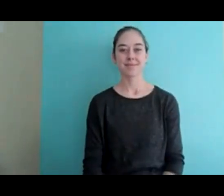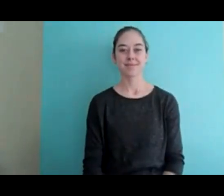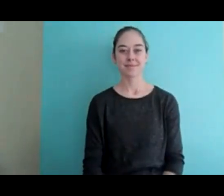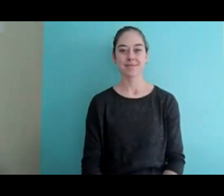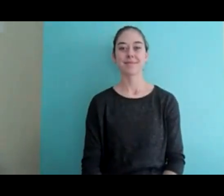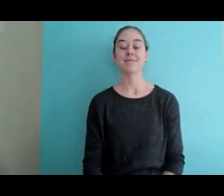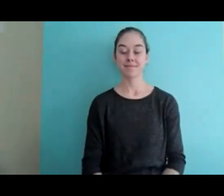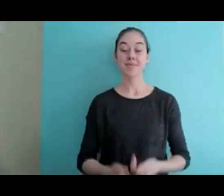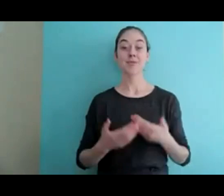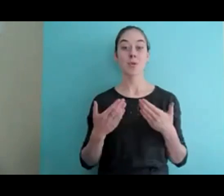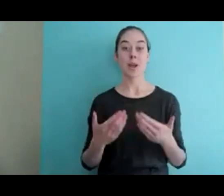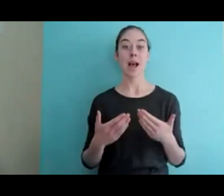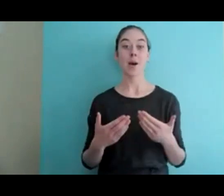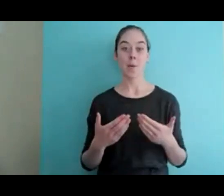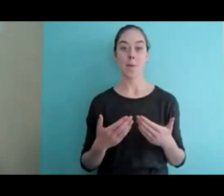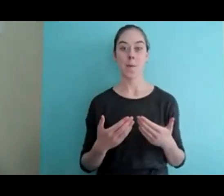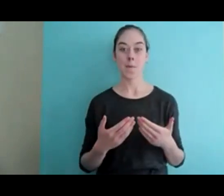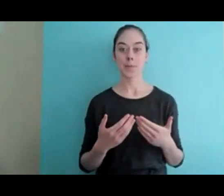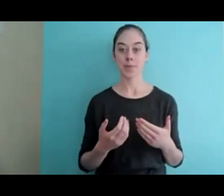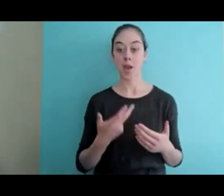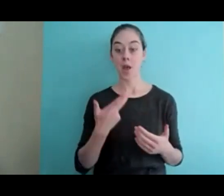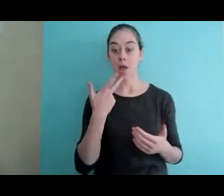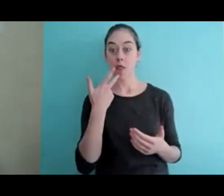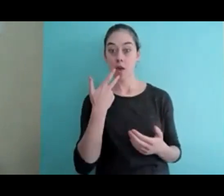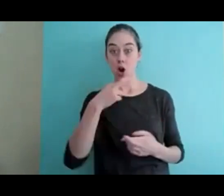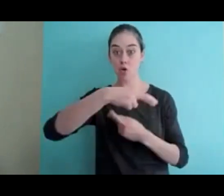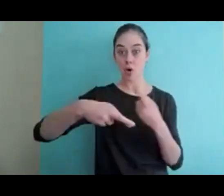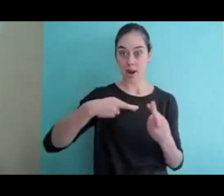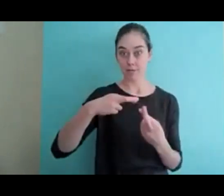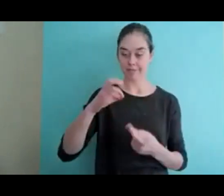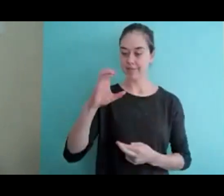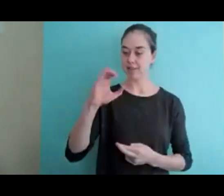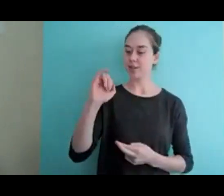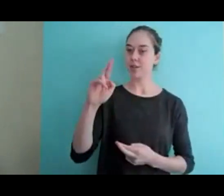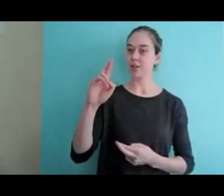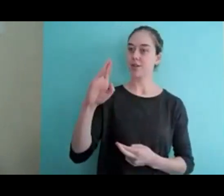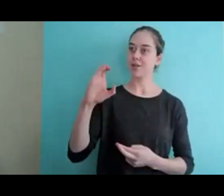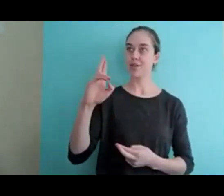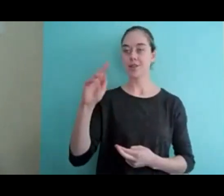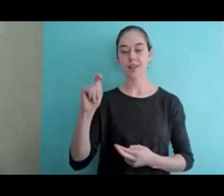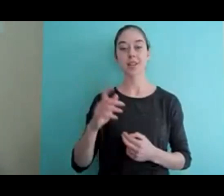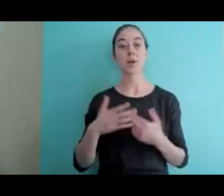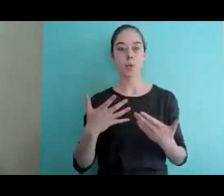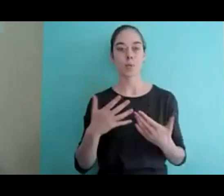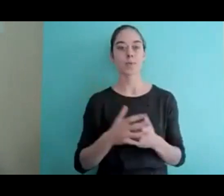Now, number three coming up. And number three is